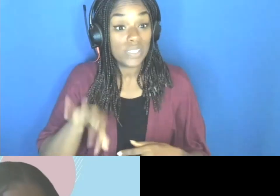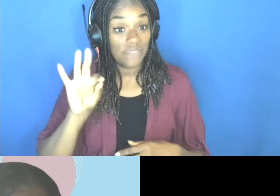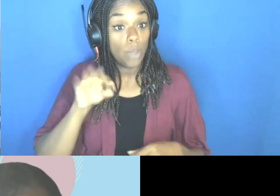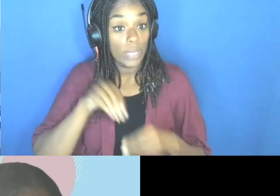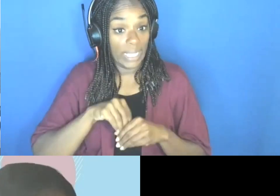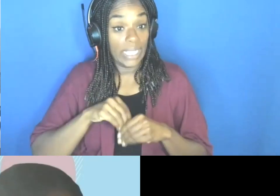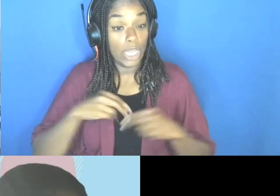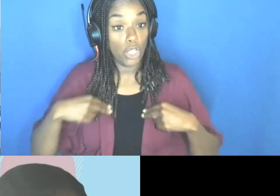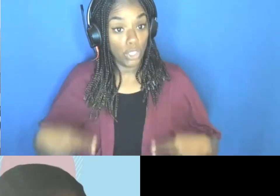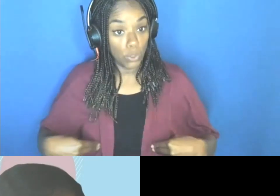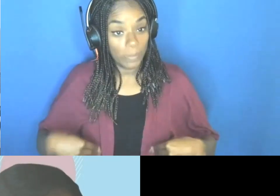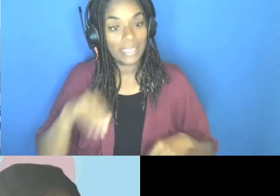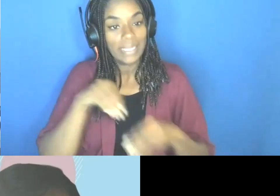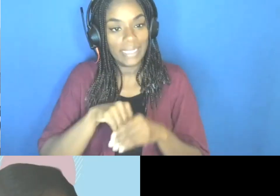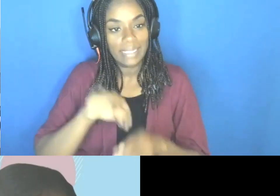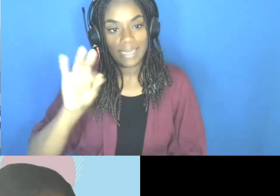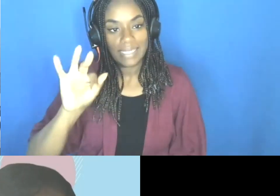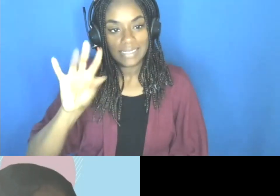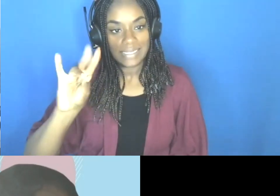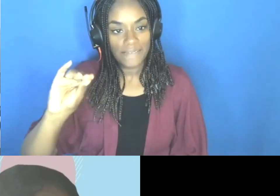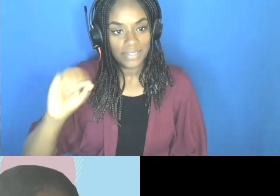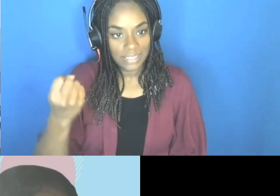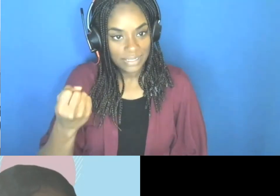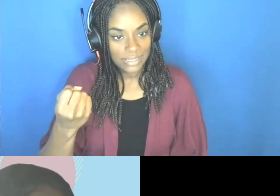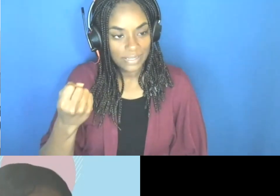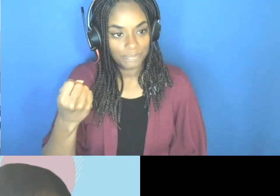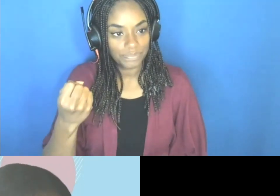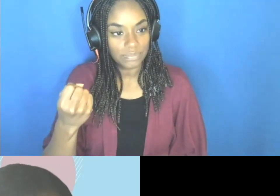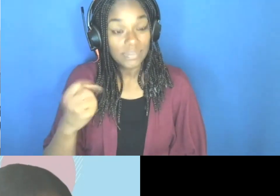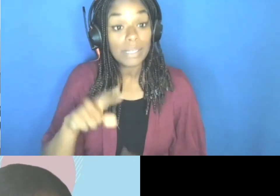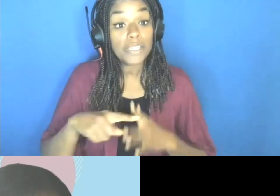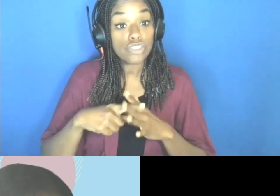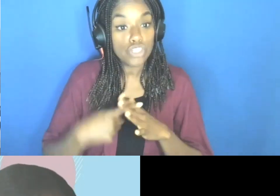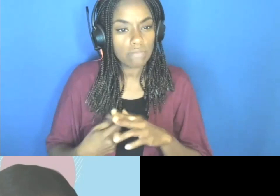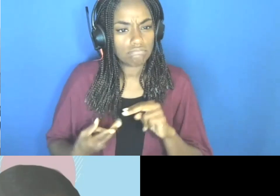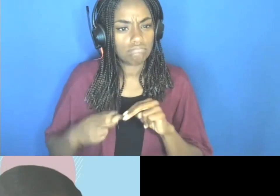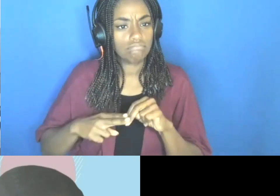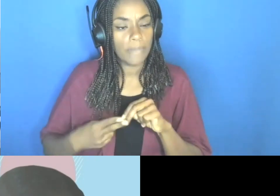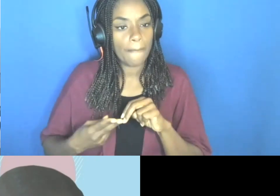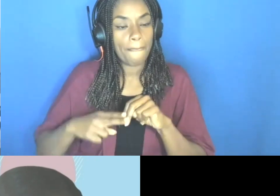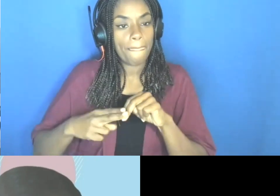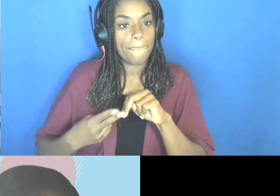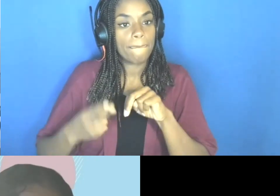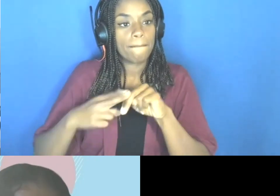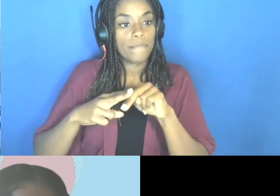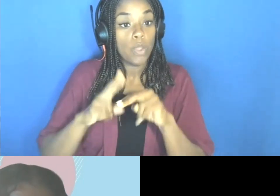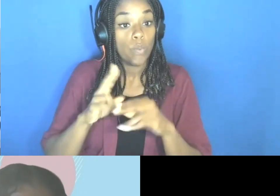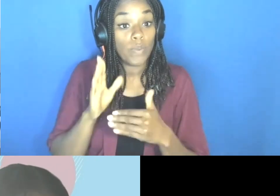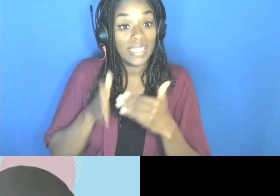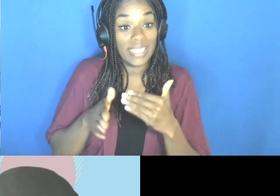in the 1970s. But it started increasing in frequency when we ended